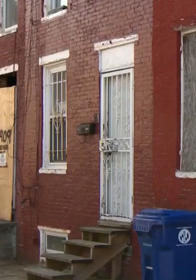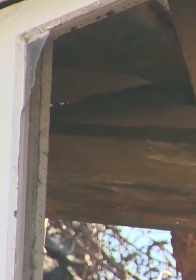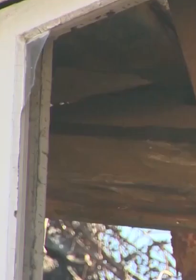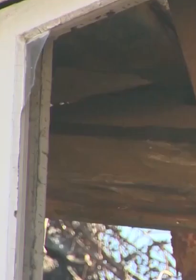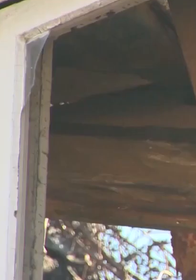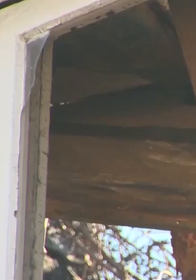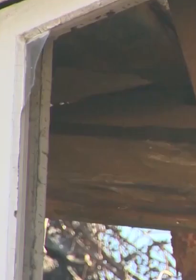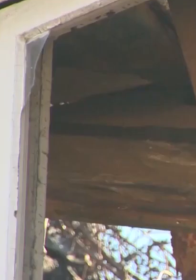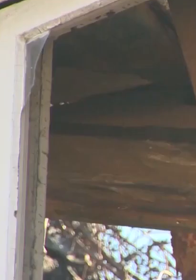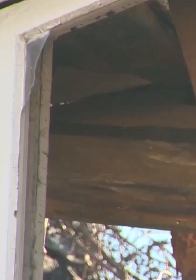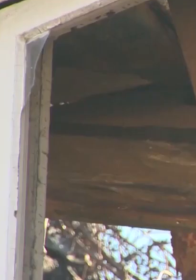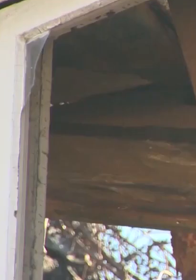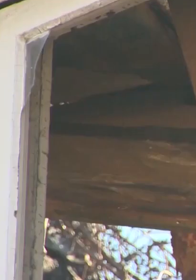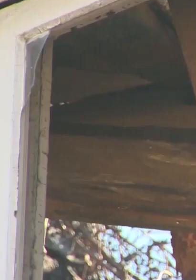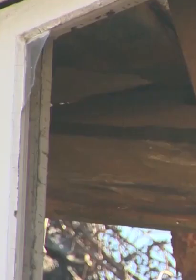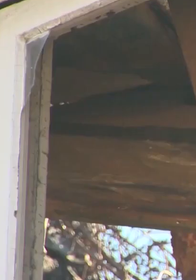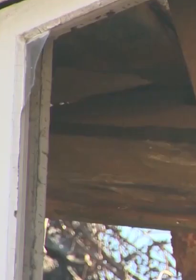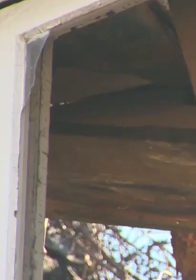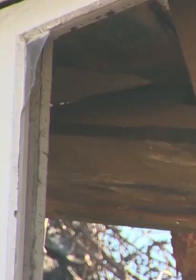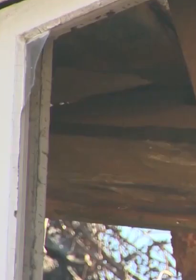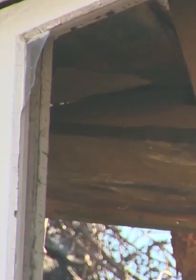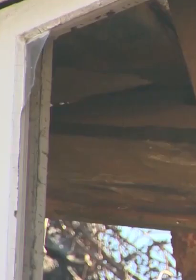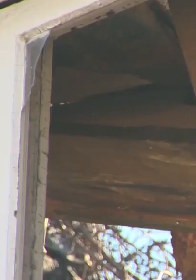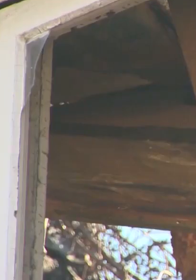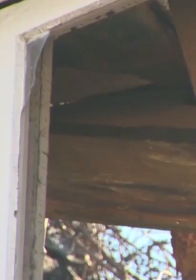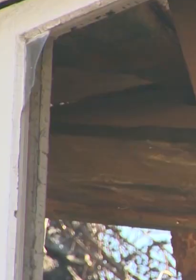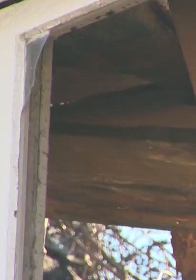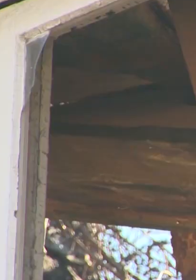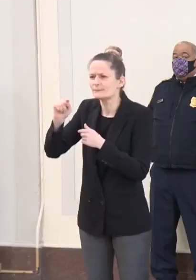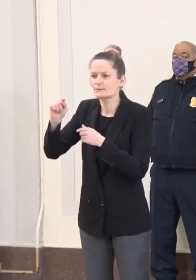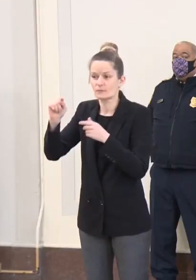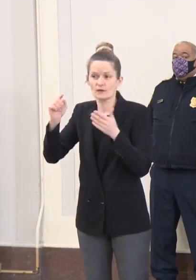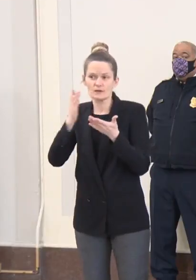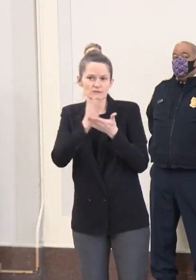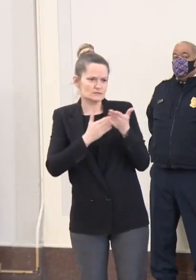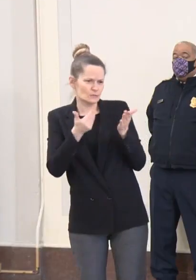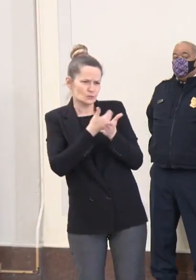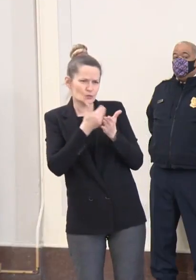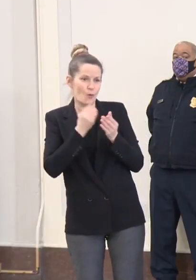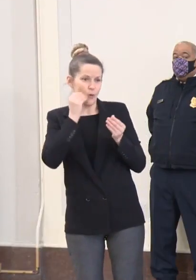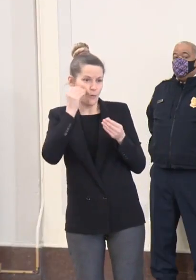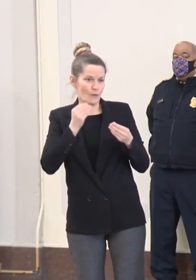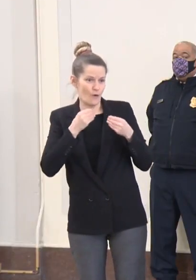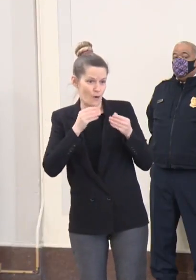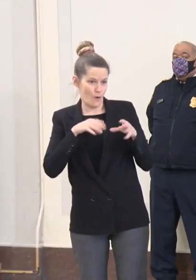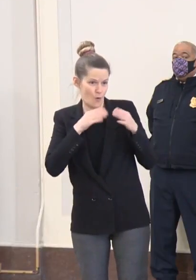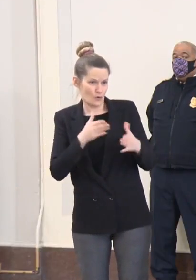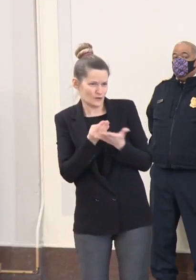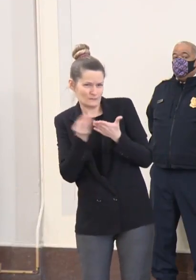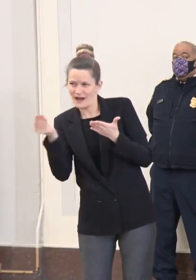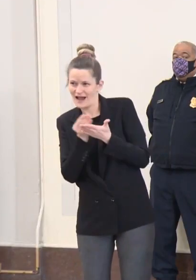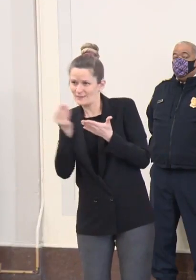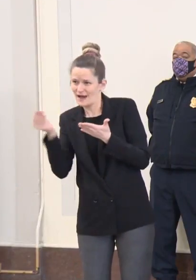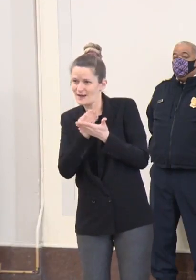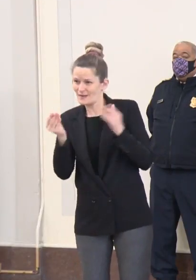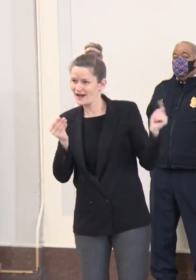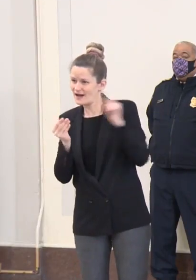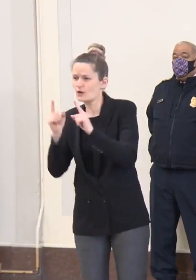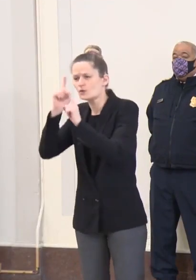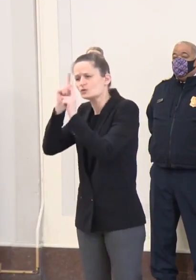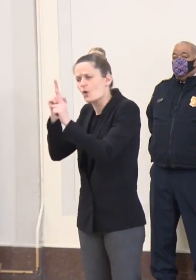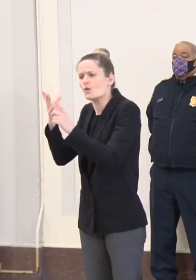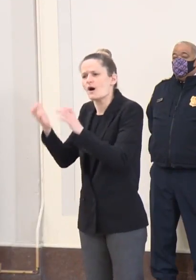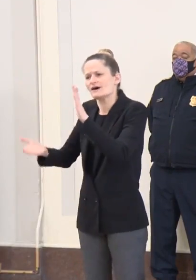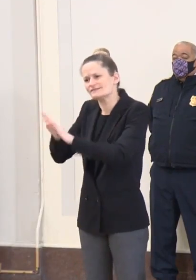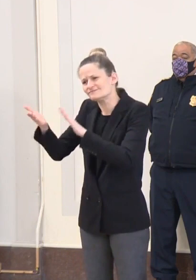,560 privately owned vacant properties in Baltimore City. Mayor Scott is making reducing the number of vacant buildings a priority.